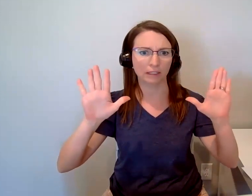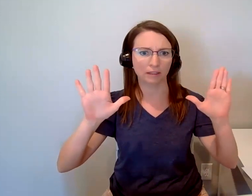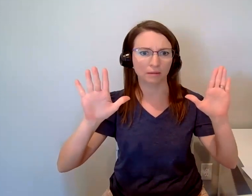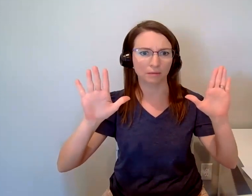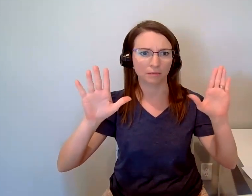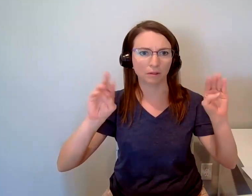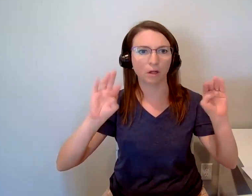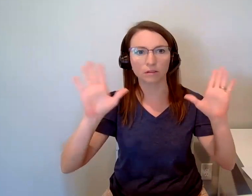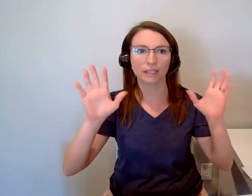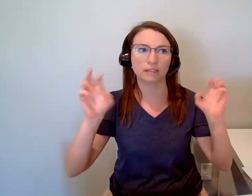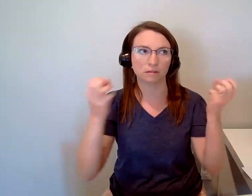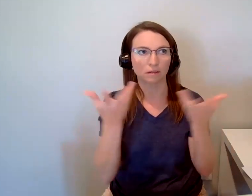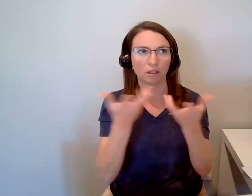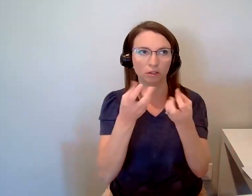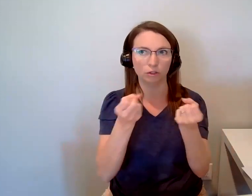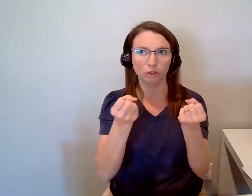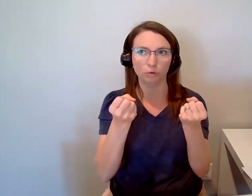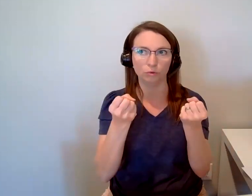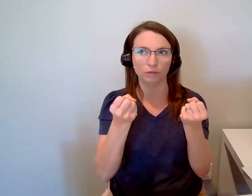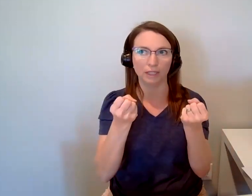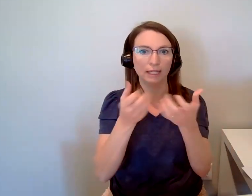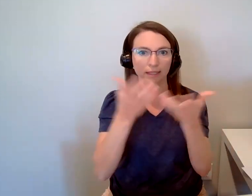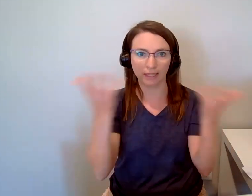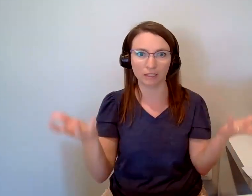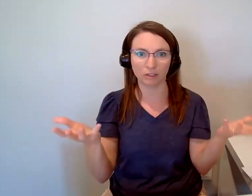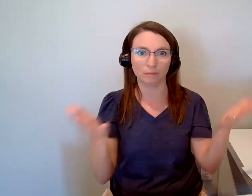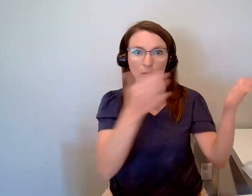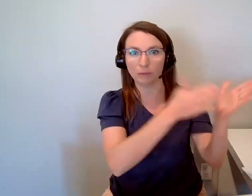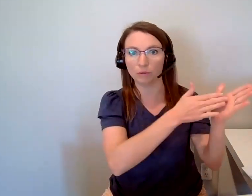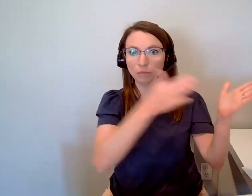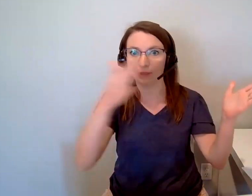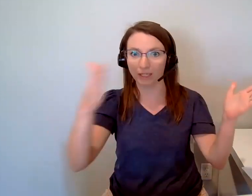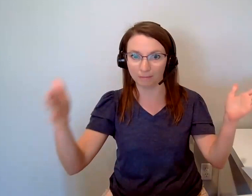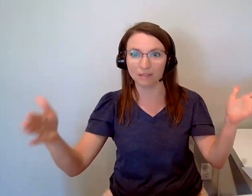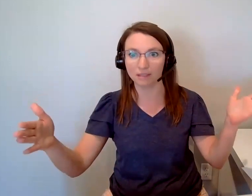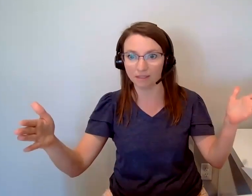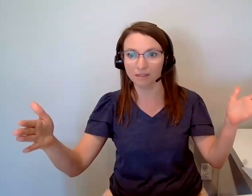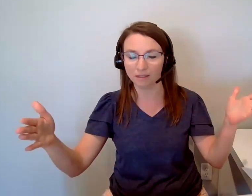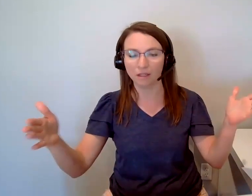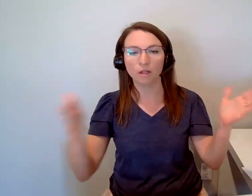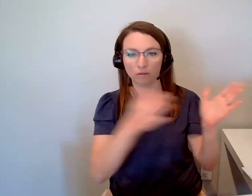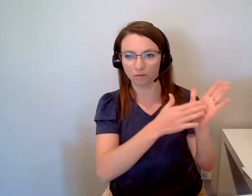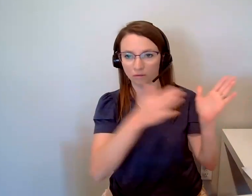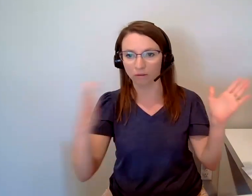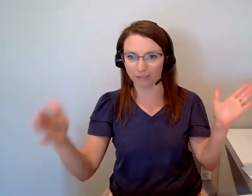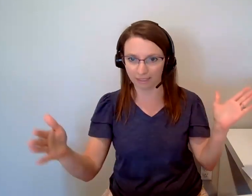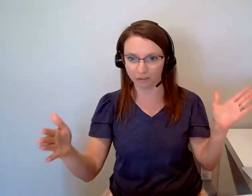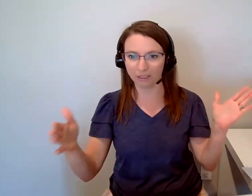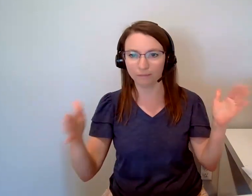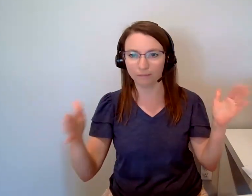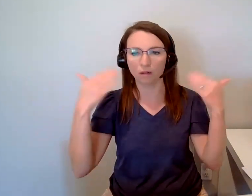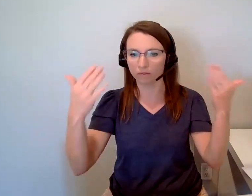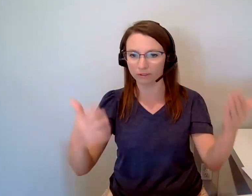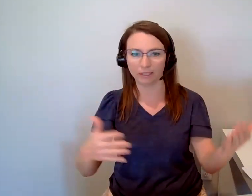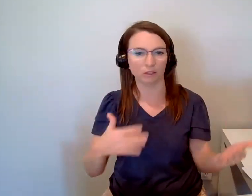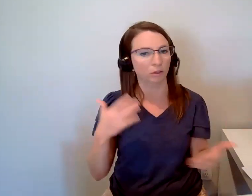created, all signs use the hand shape. So we went through the ABCs. Those are called hand shapes. So all of our signs are going